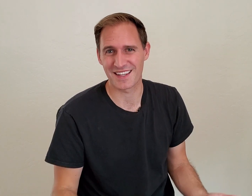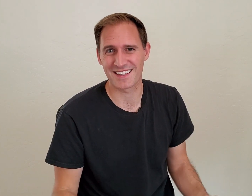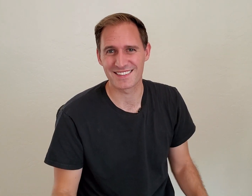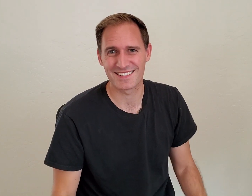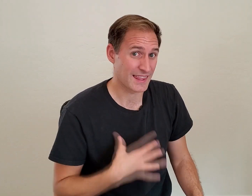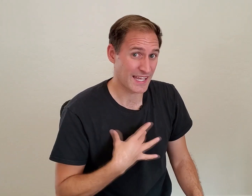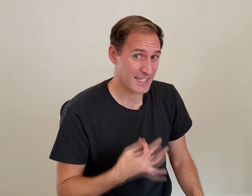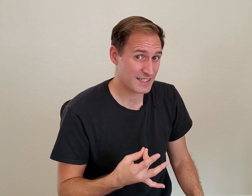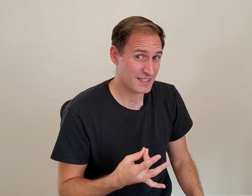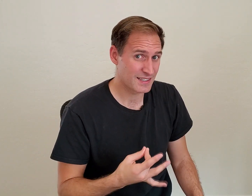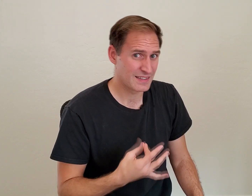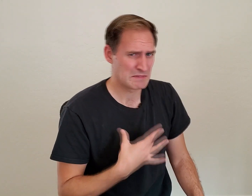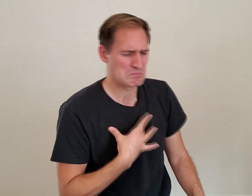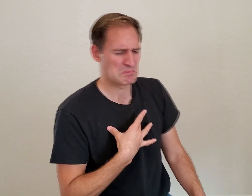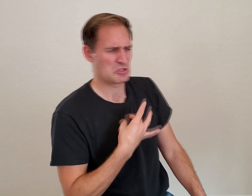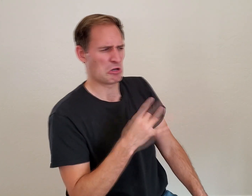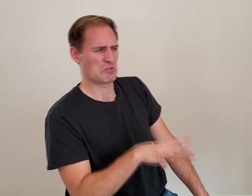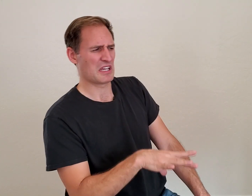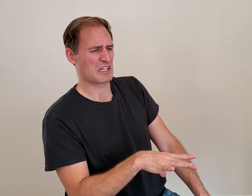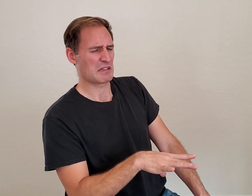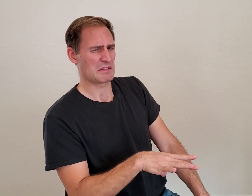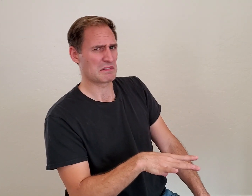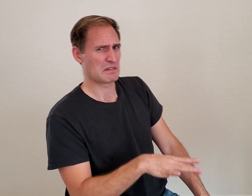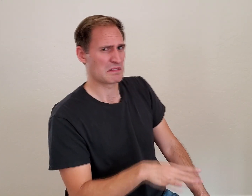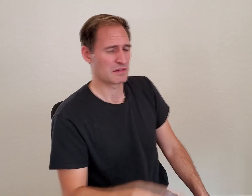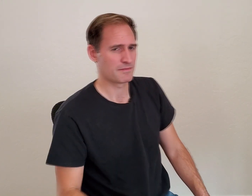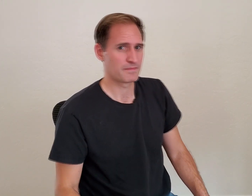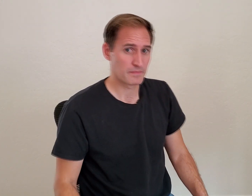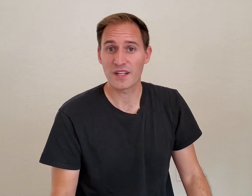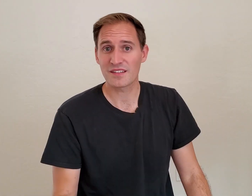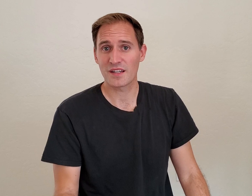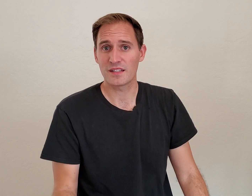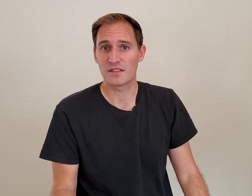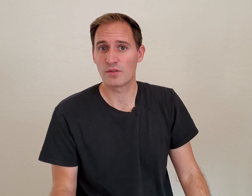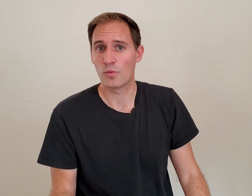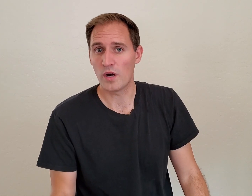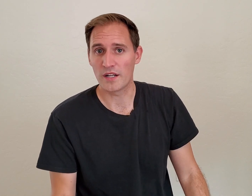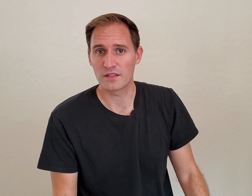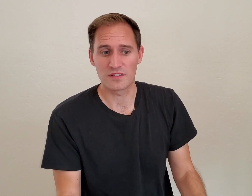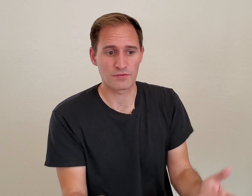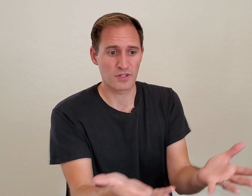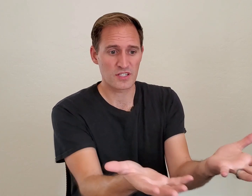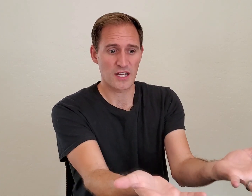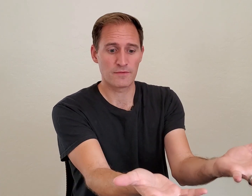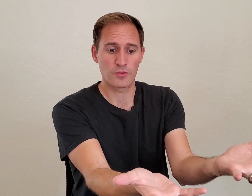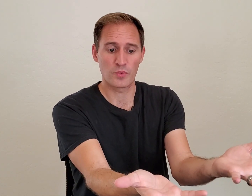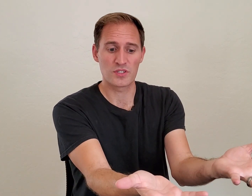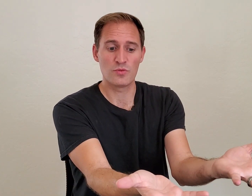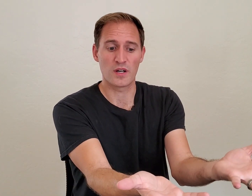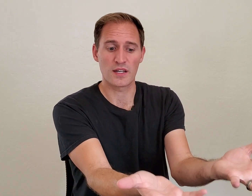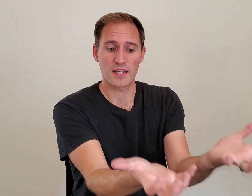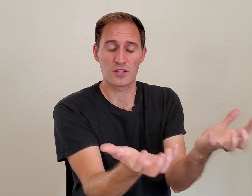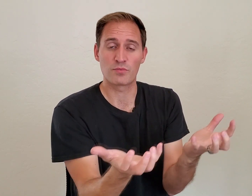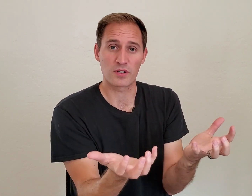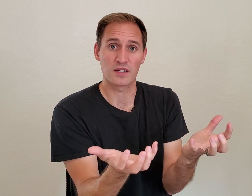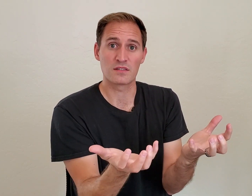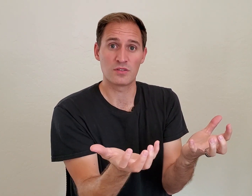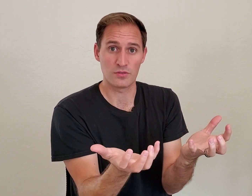sign. Like, don't like. The next sign is want. You just reach out for what you want and you bring it to